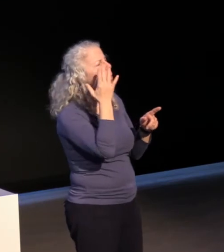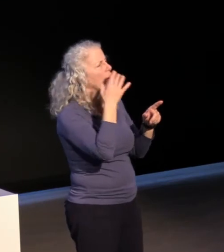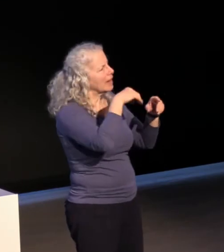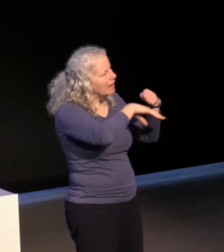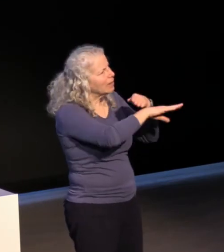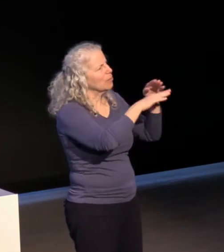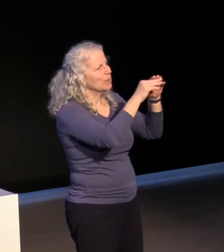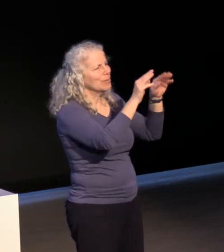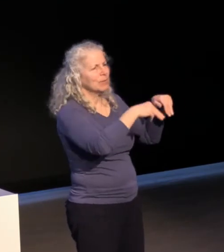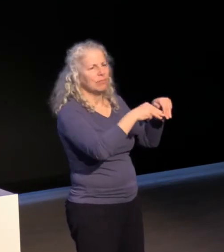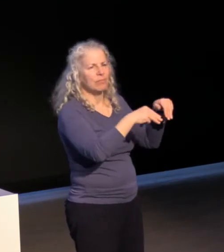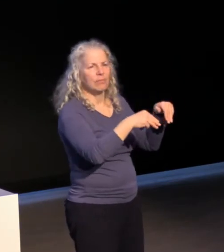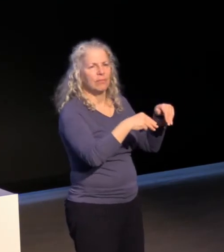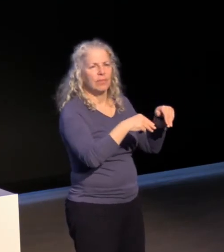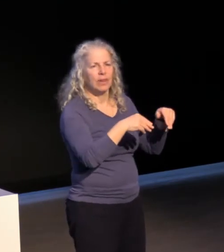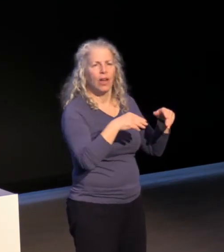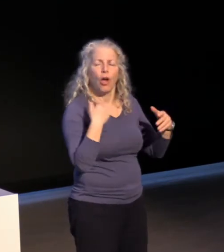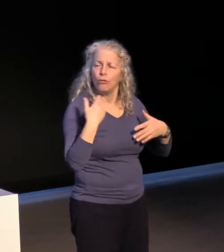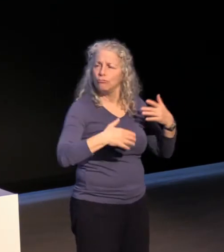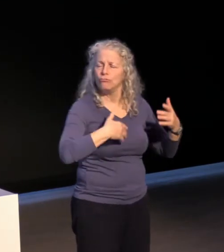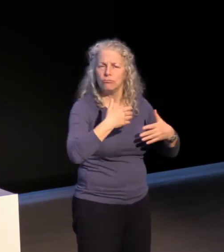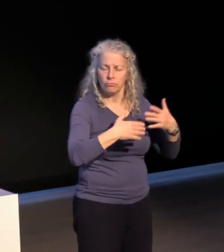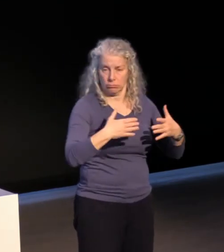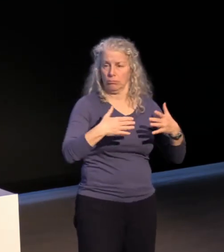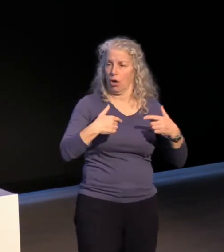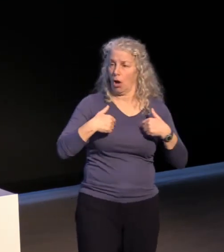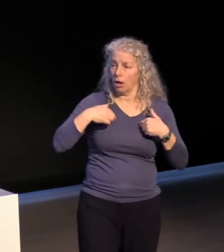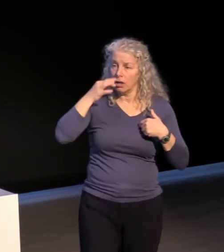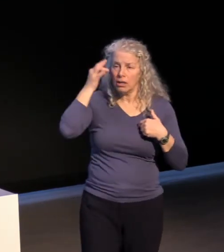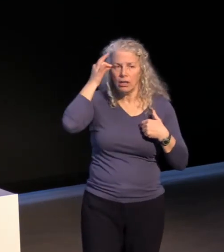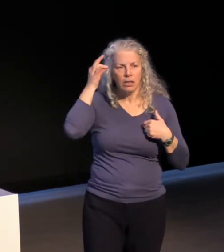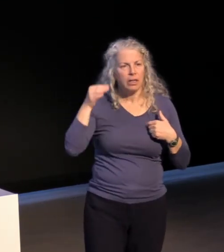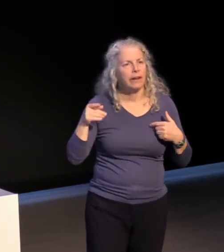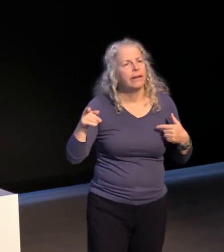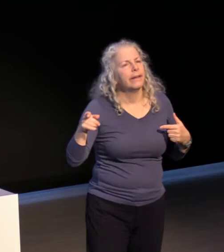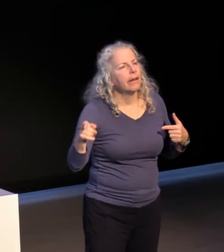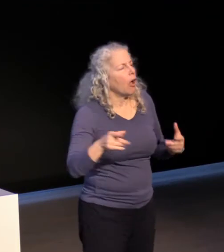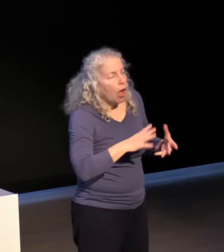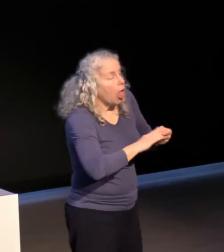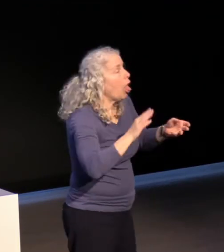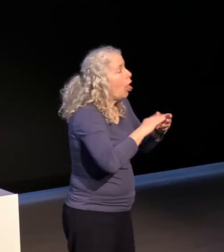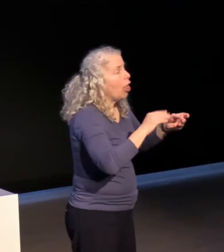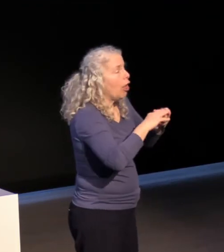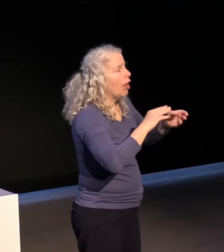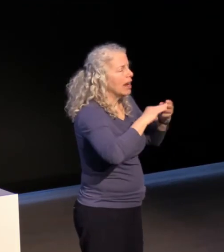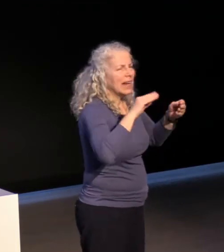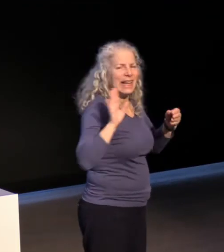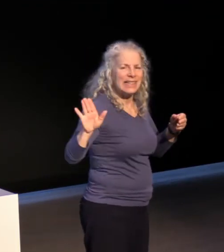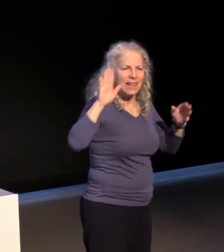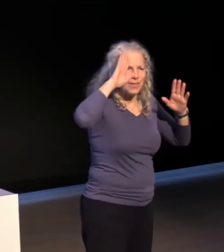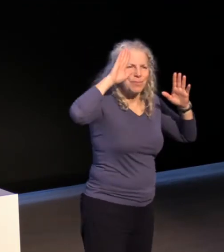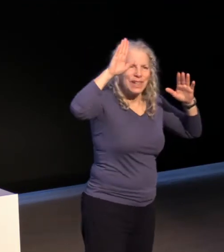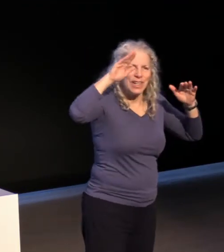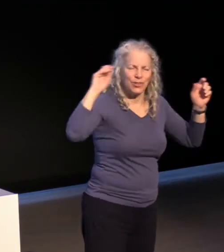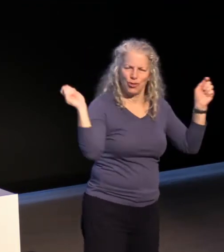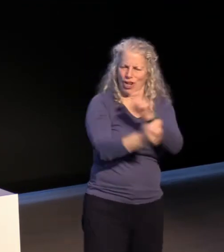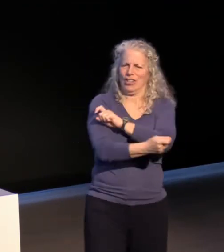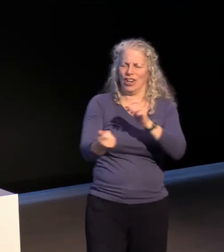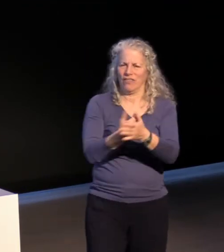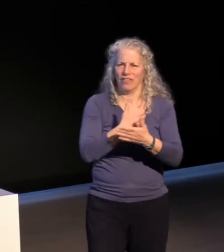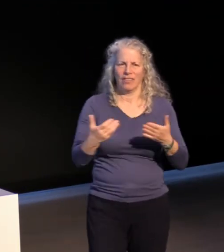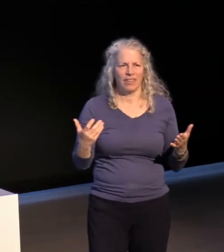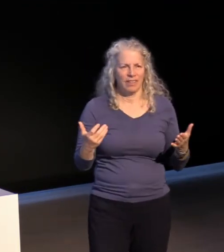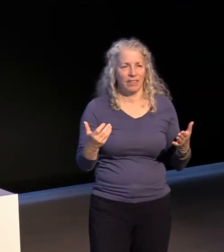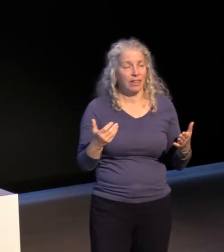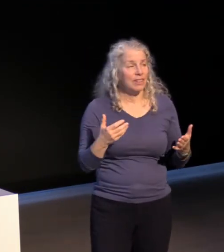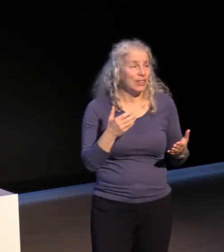until the point it became known I was Indian. And then these good intentions of sharing and expectations happened and everything changed. And my sense is that this kind